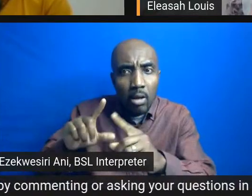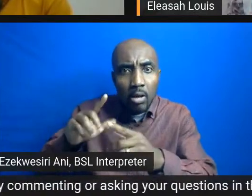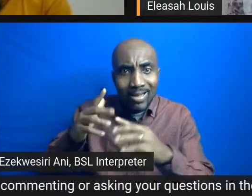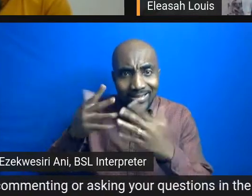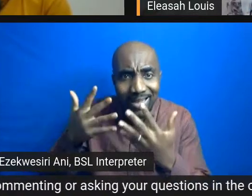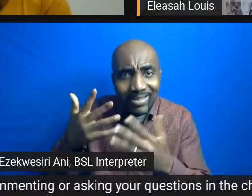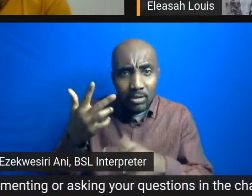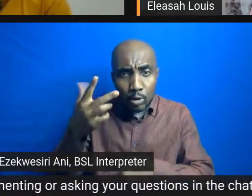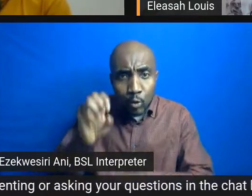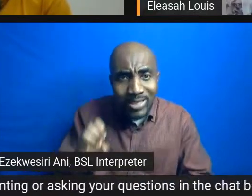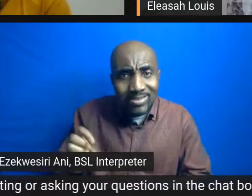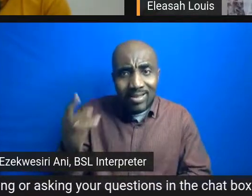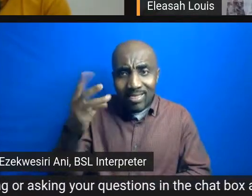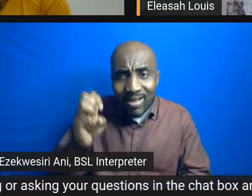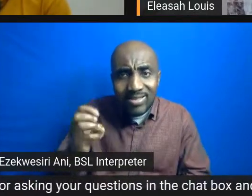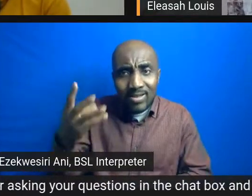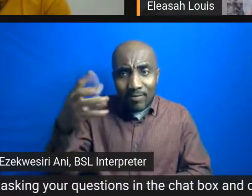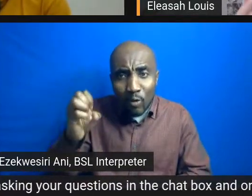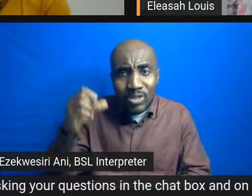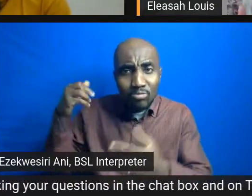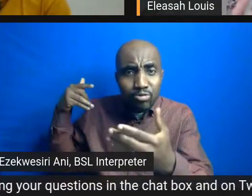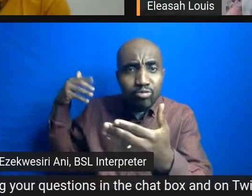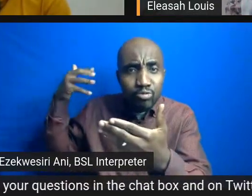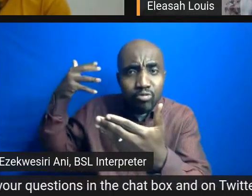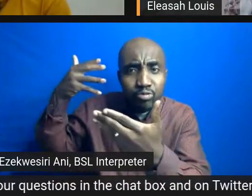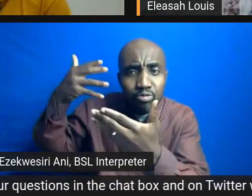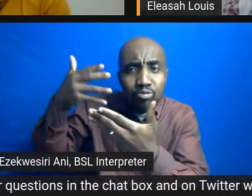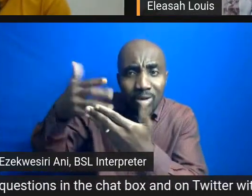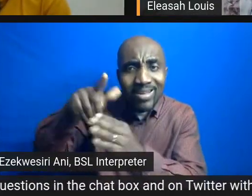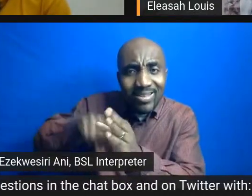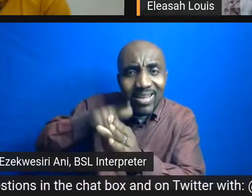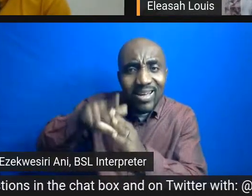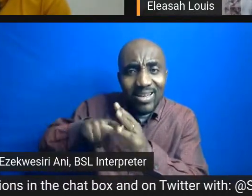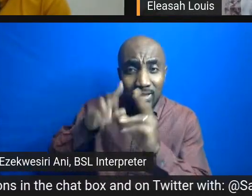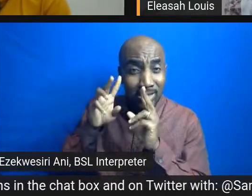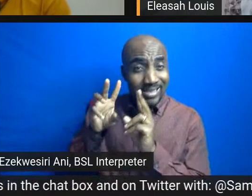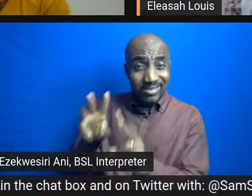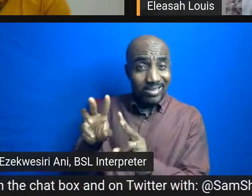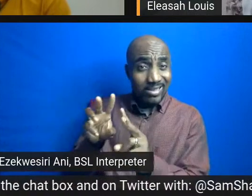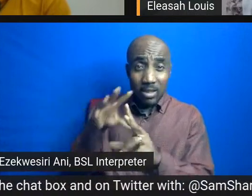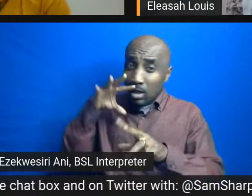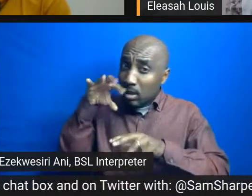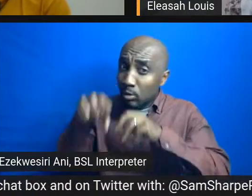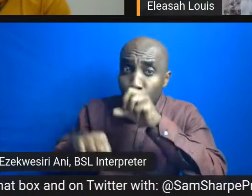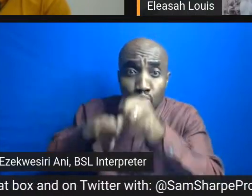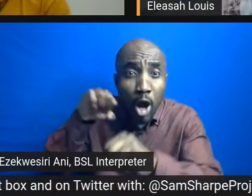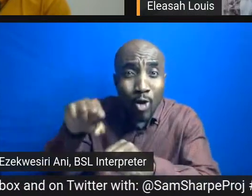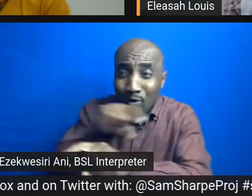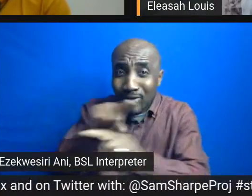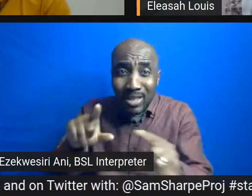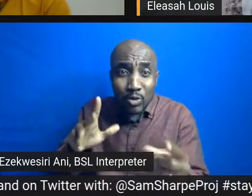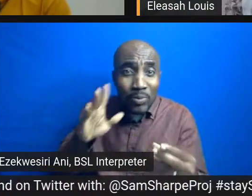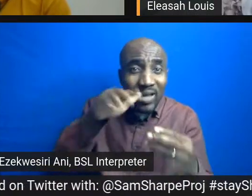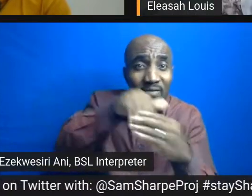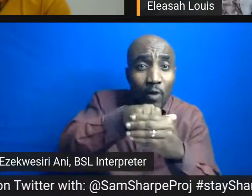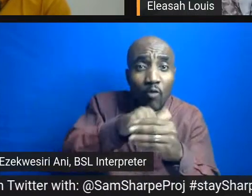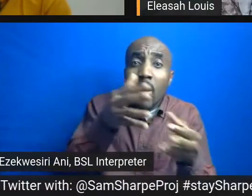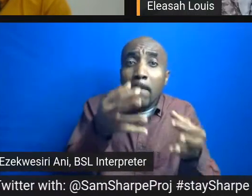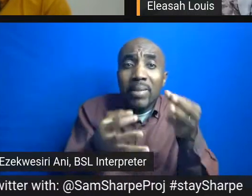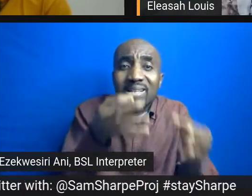we're seeing either a refusal or just a struggle to engage politically with these social